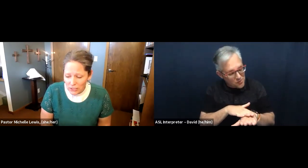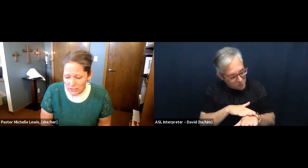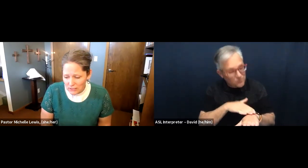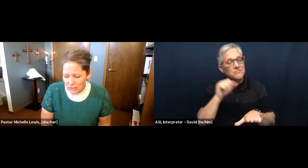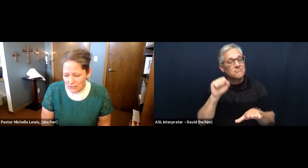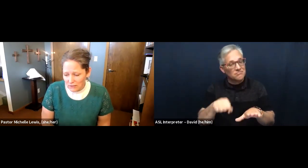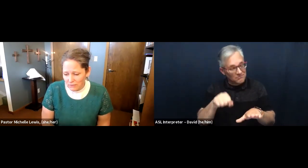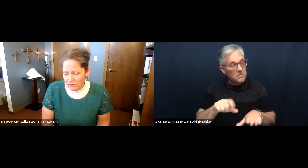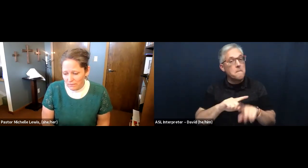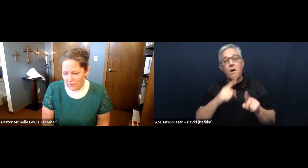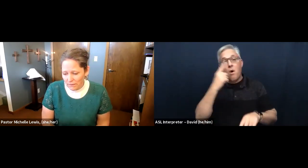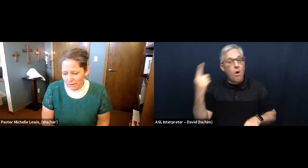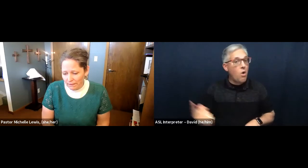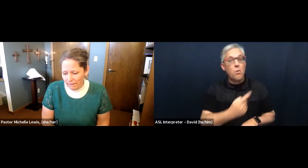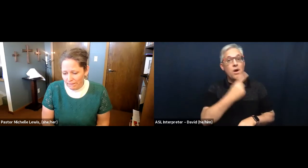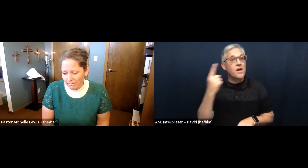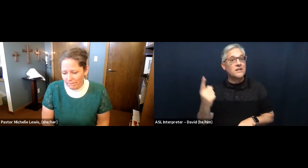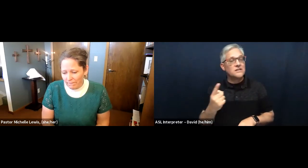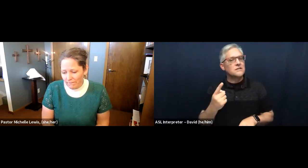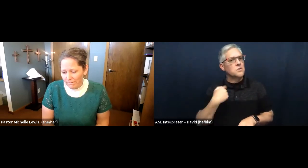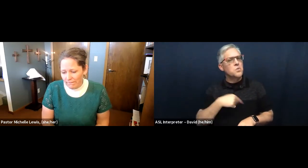toward justice.